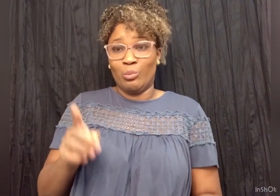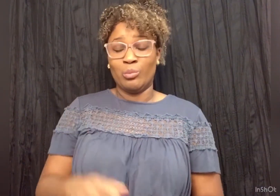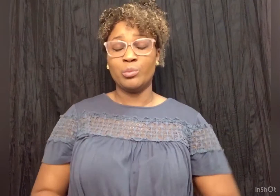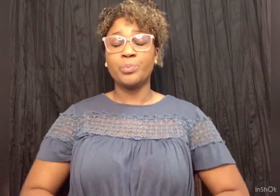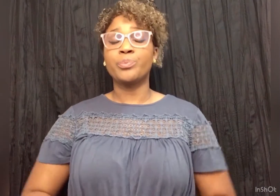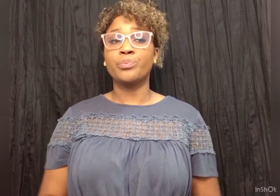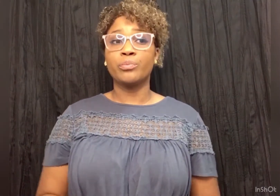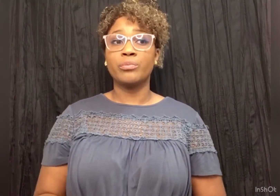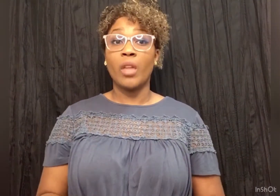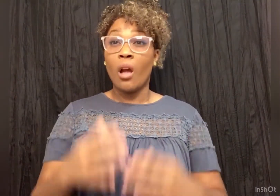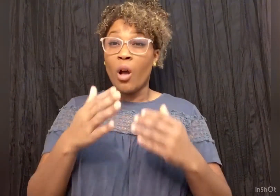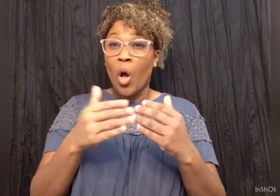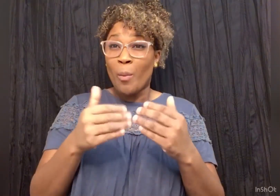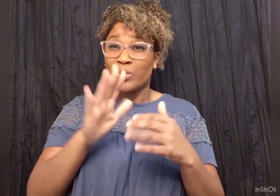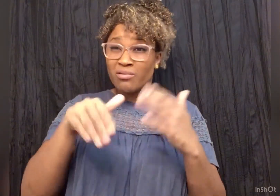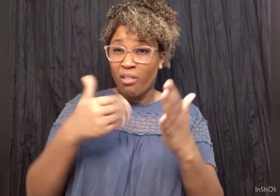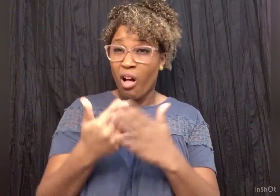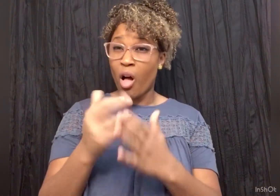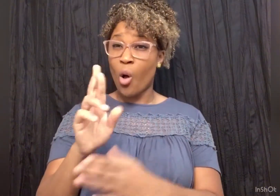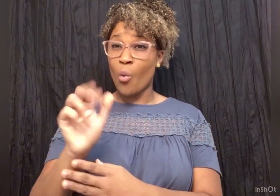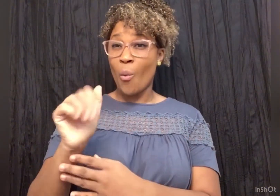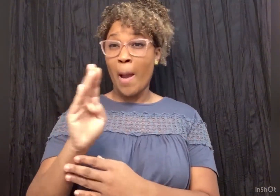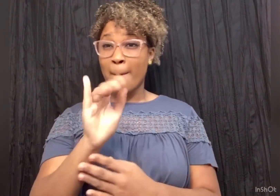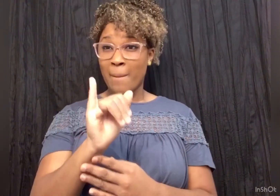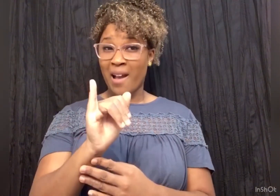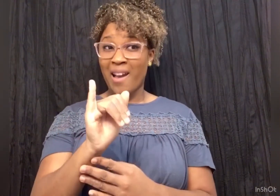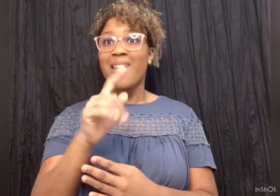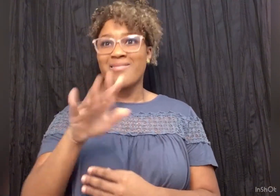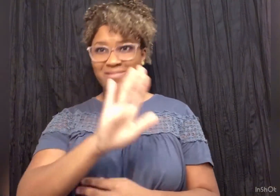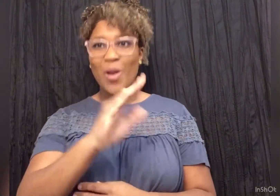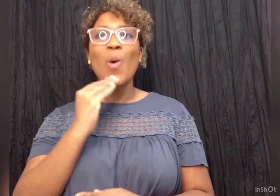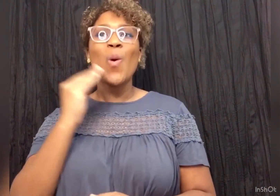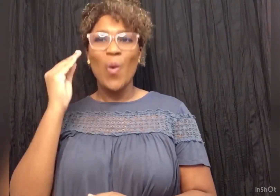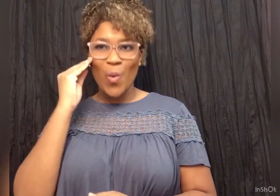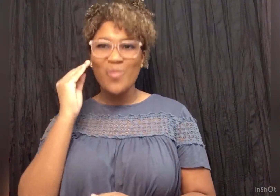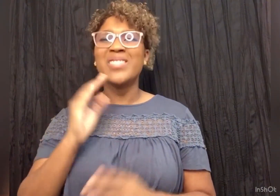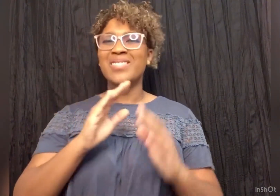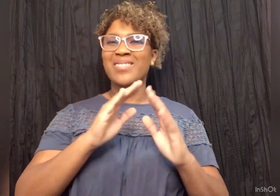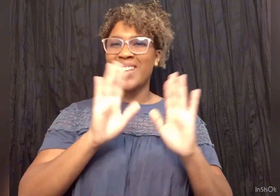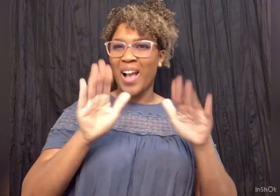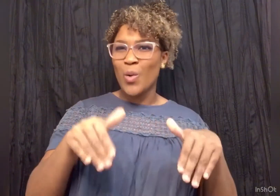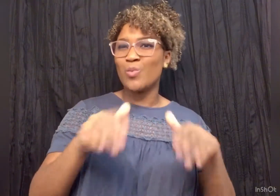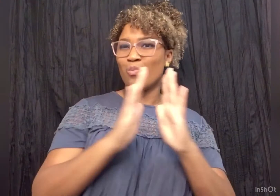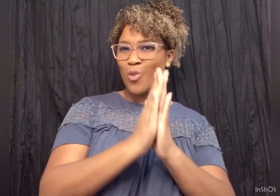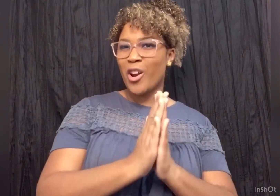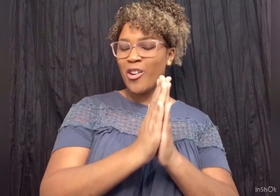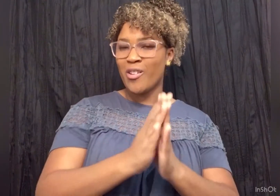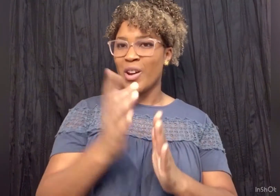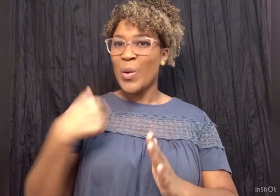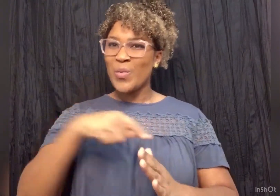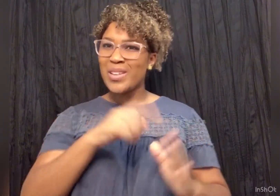Almost every rabbi's home became a house of prayer. We drank, we ate, we